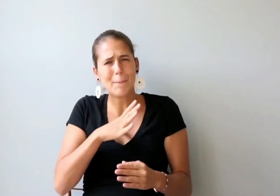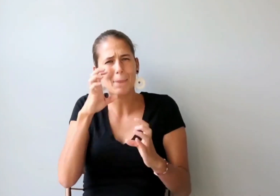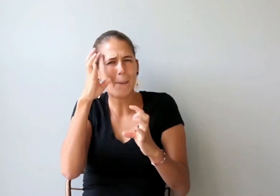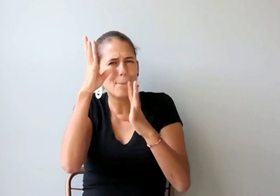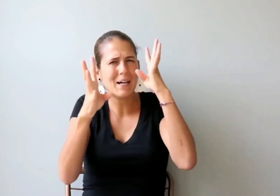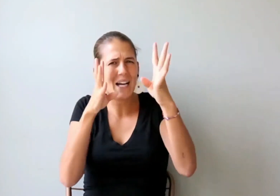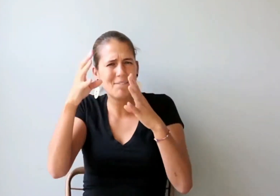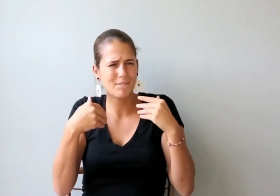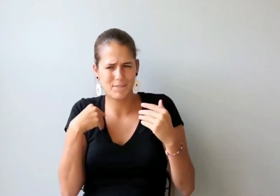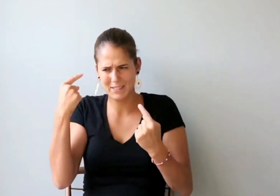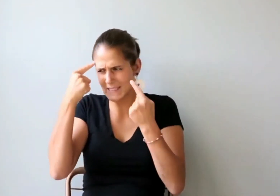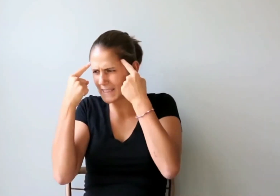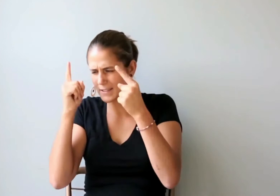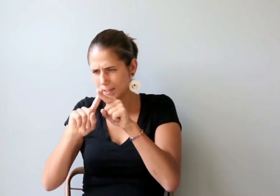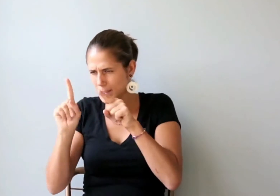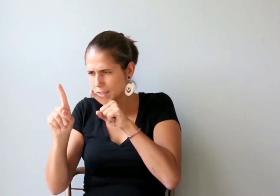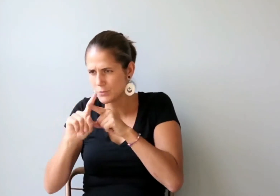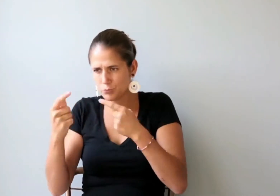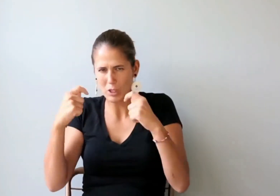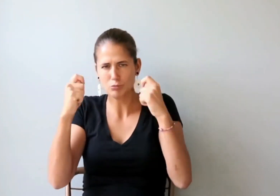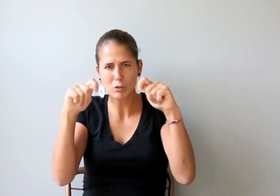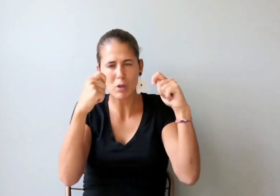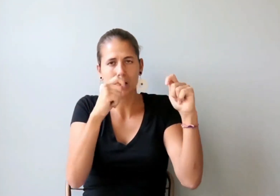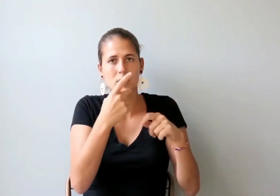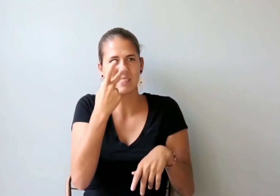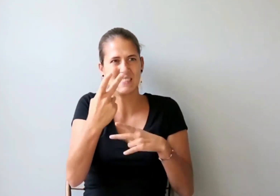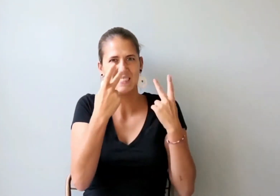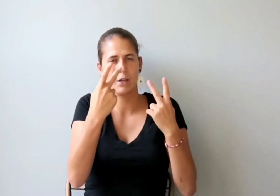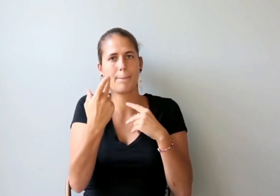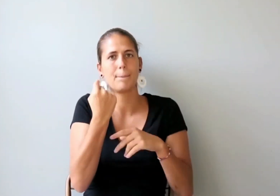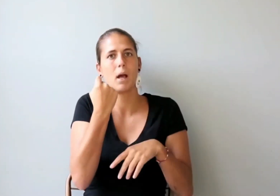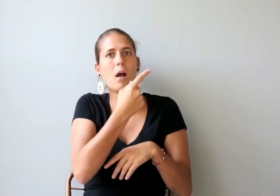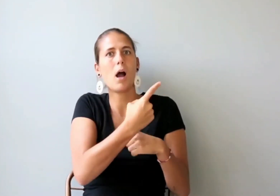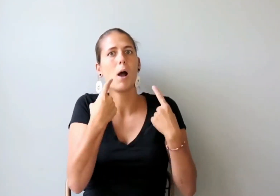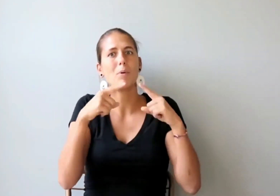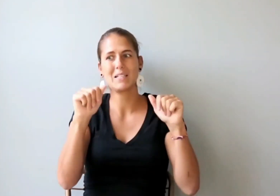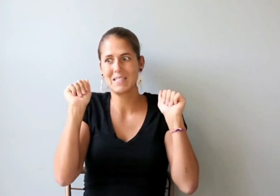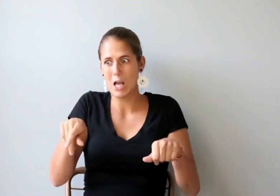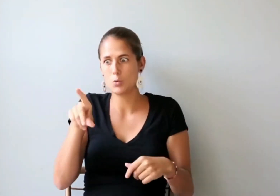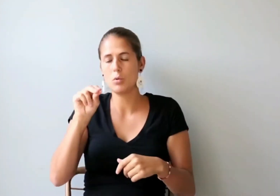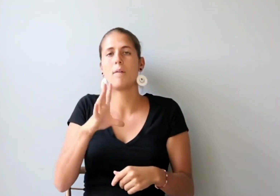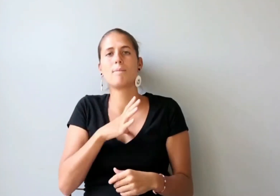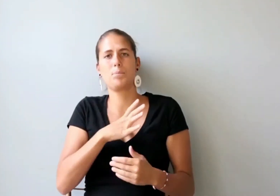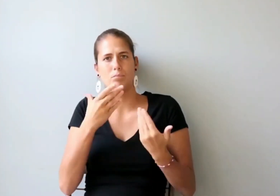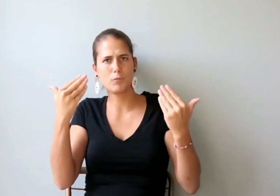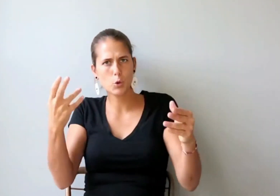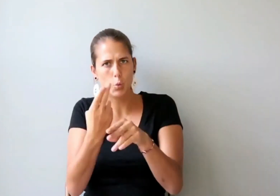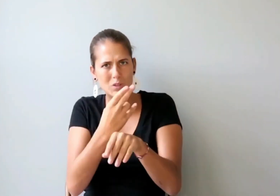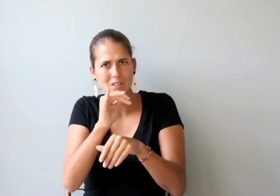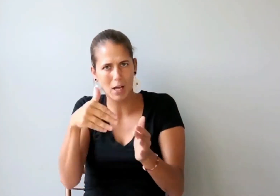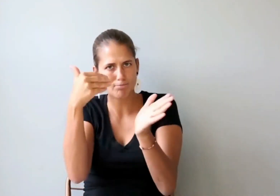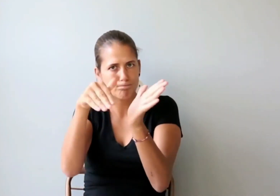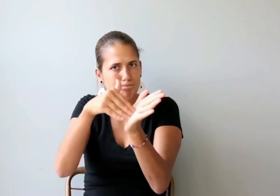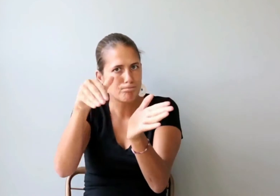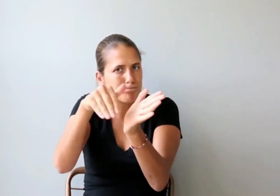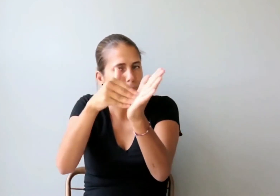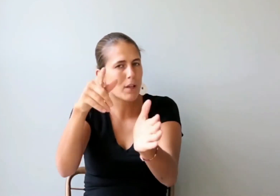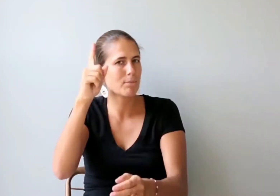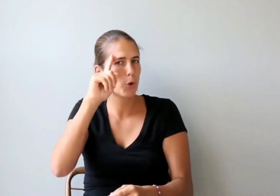or resources are limited, try different techniques until you find something that works for that student. Once you are successful